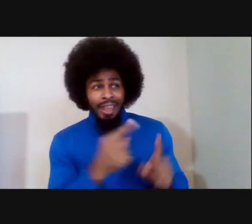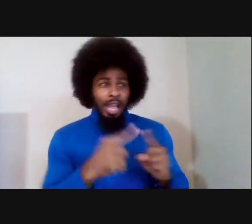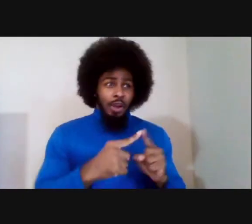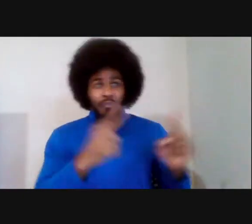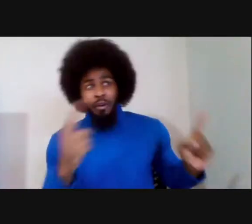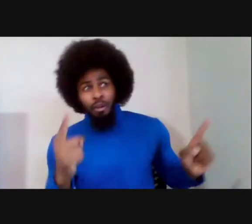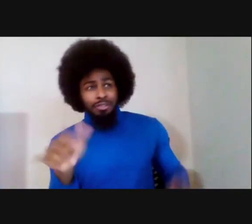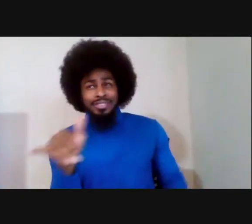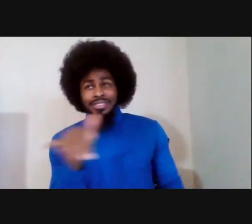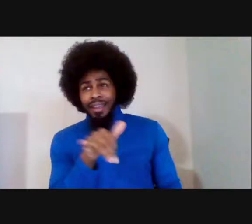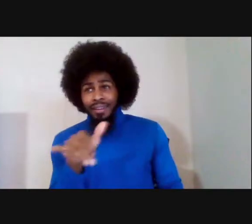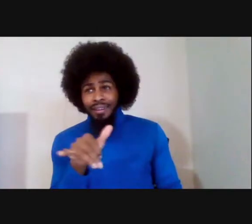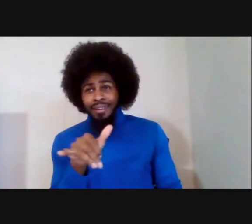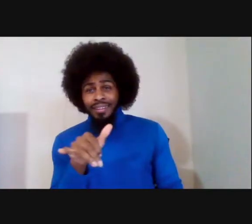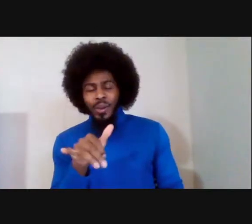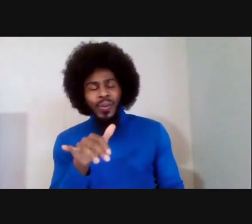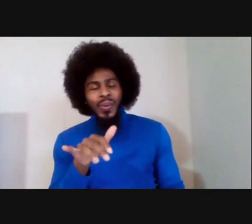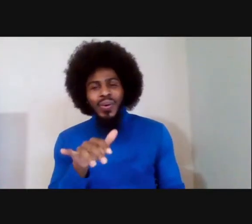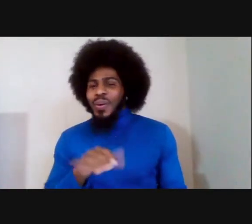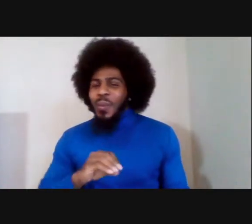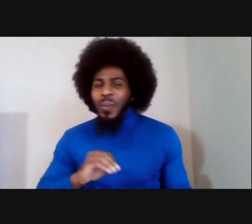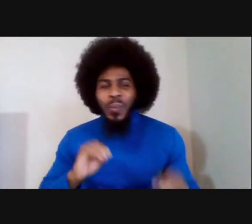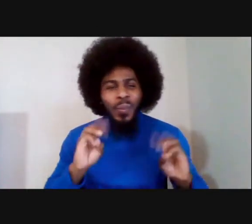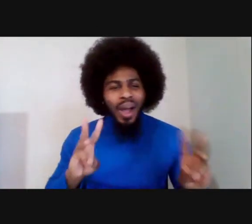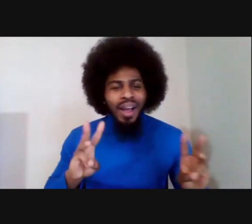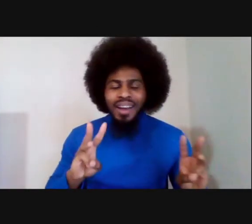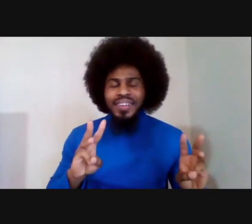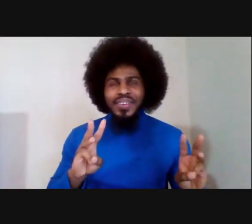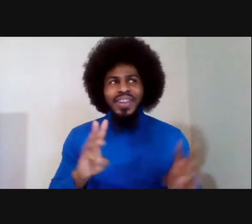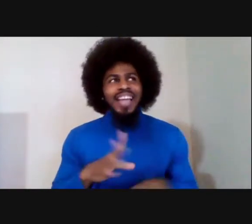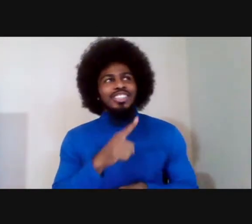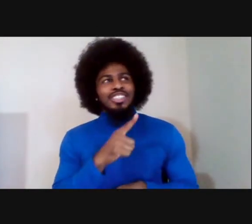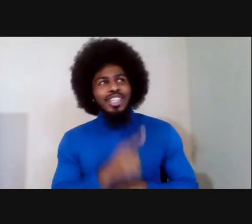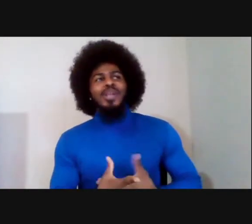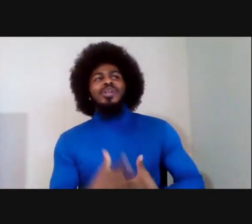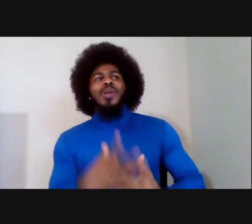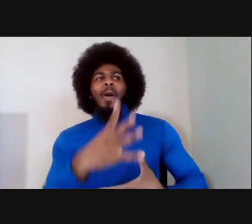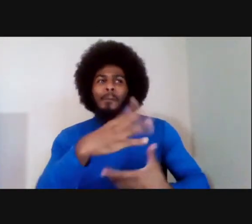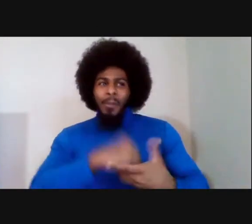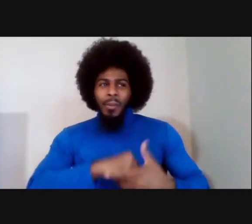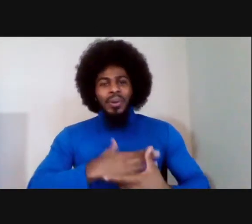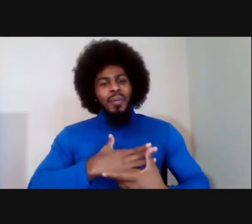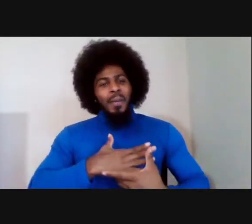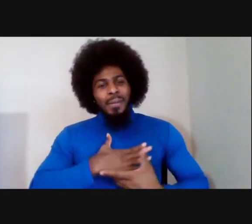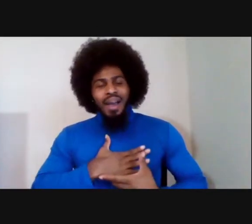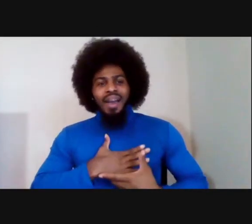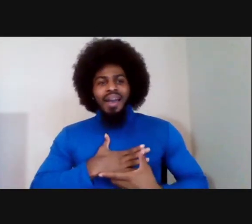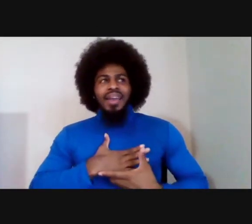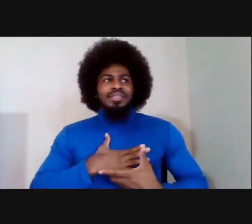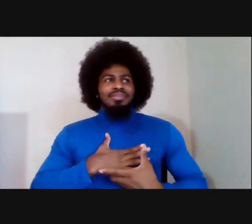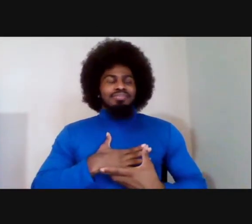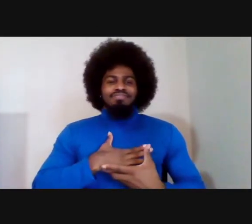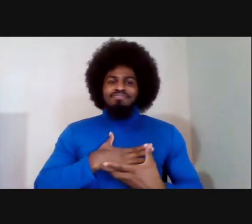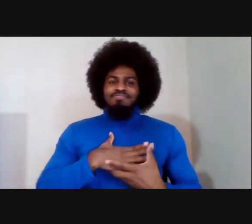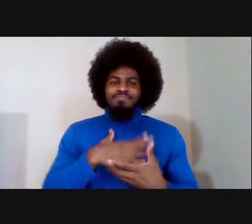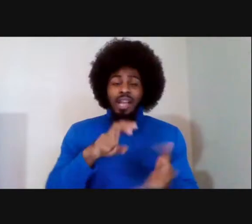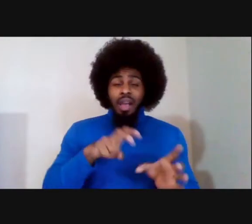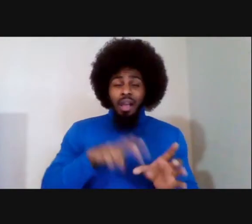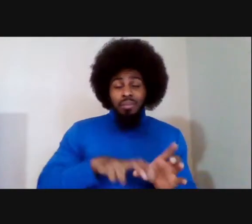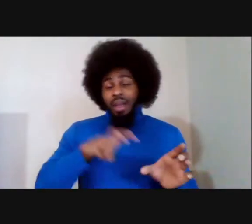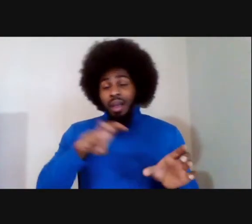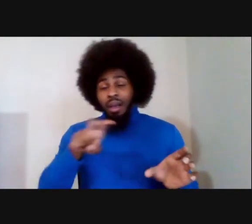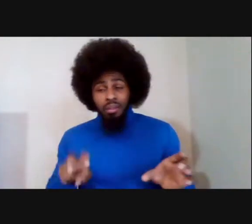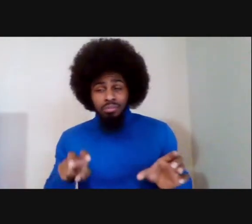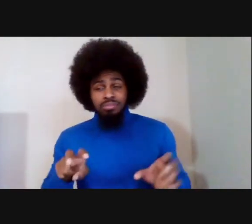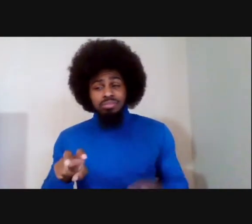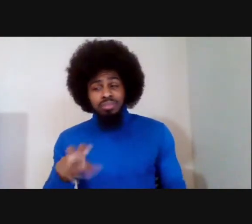her naming of things in my journey of coming out have been very grounding. So like thinking of queer